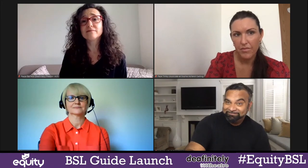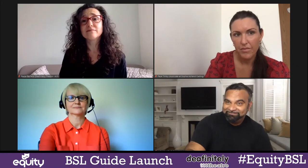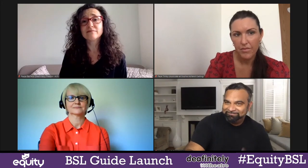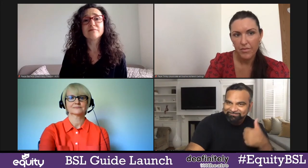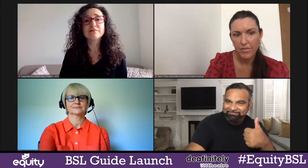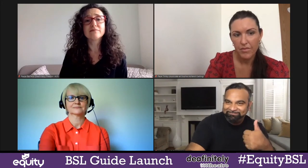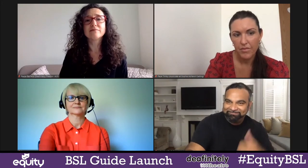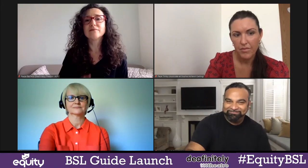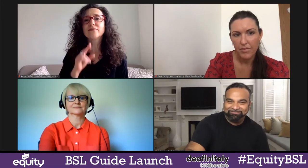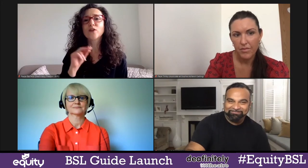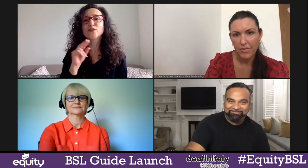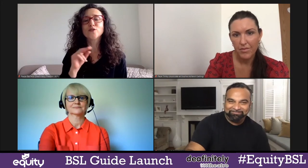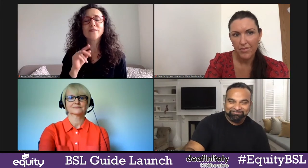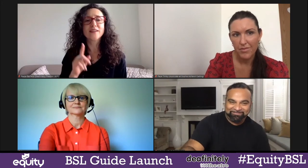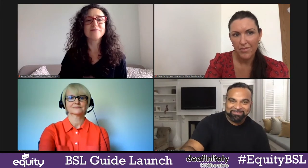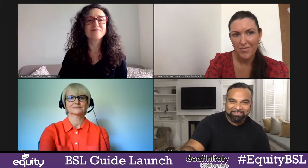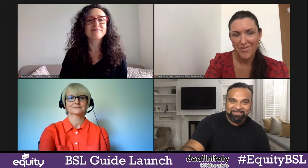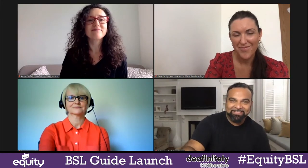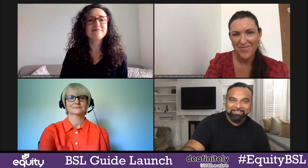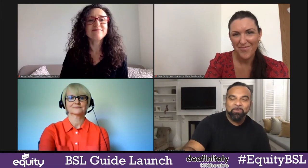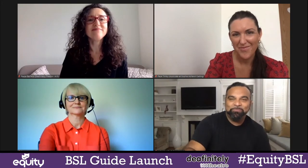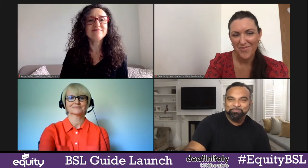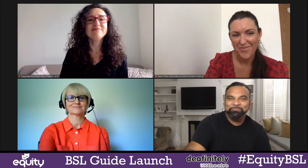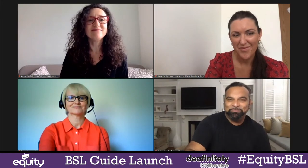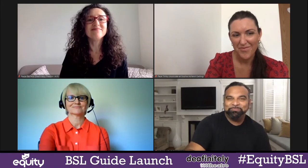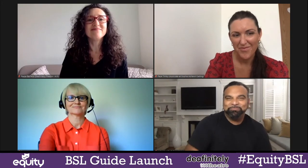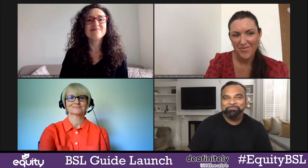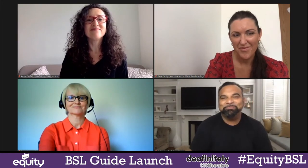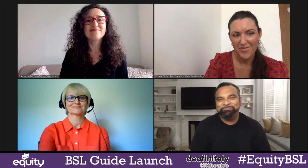Paula. I was just waiting for the interpreter to finish.